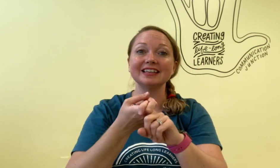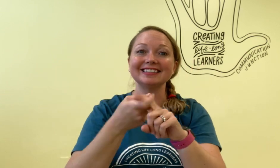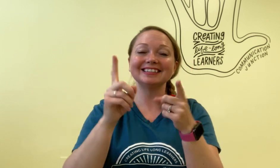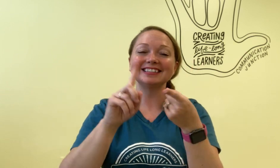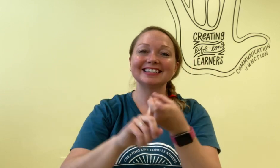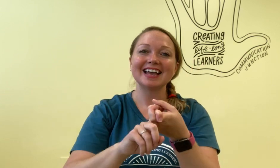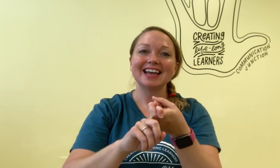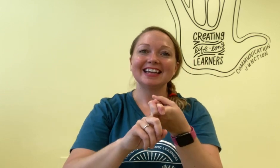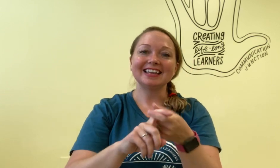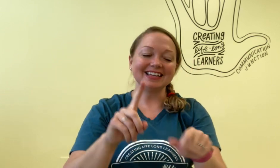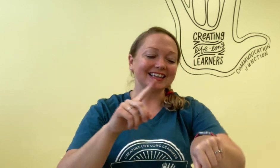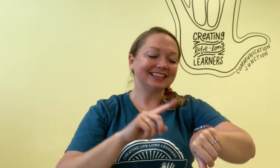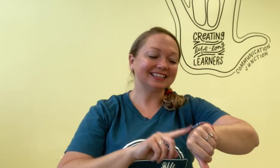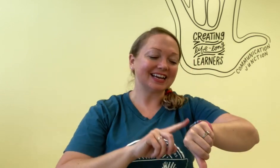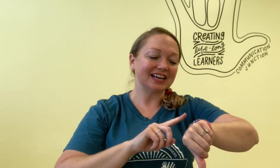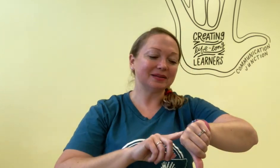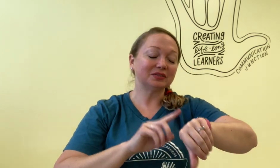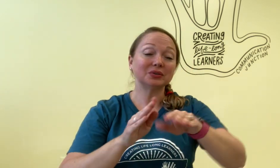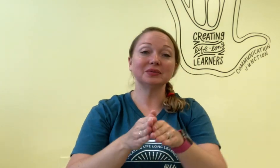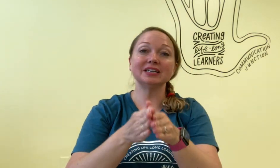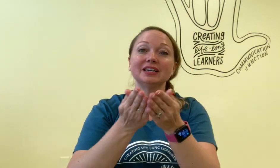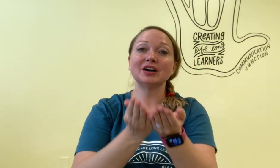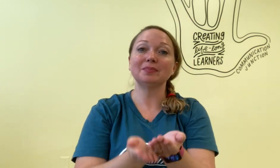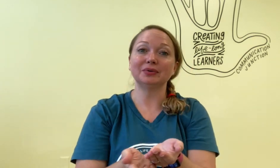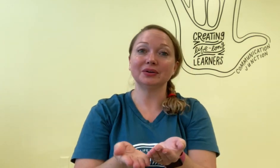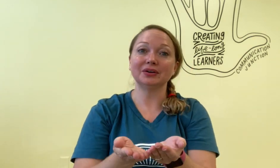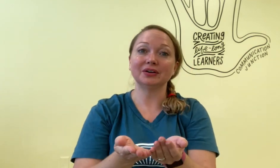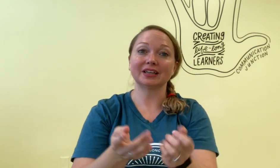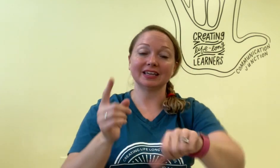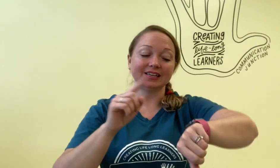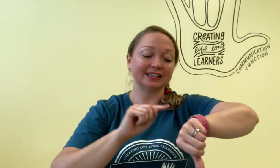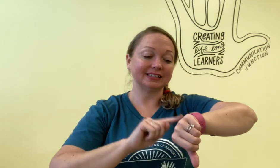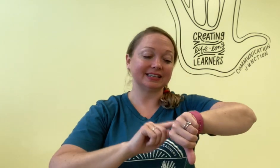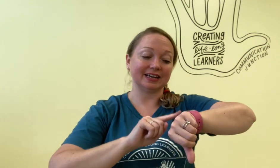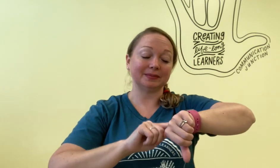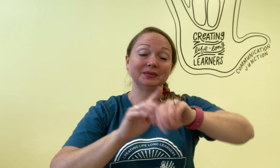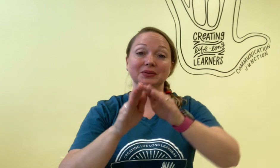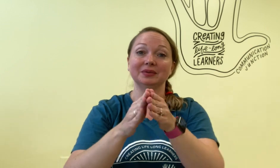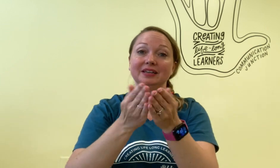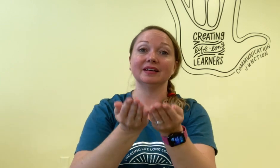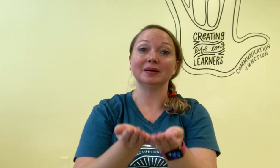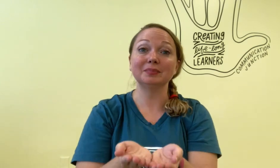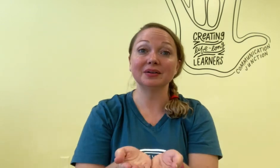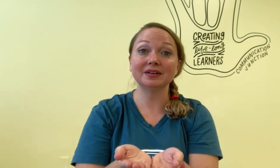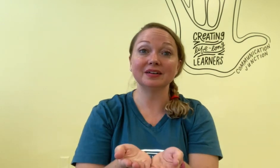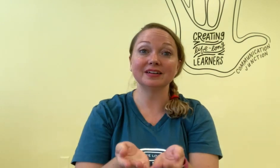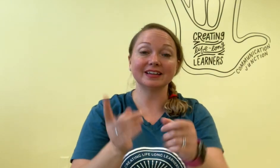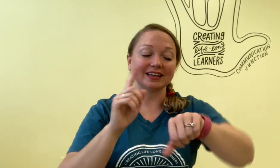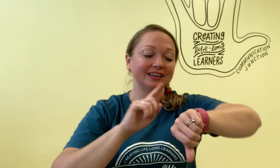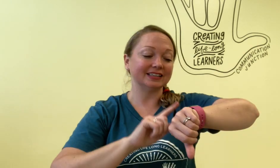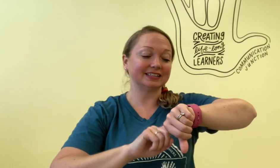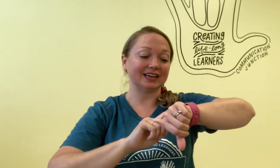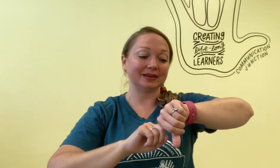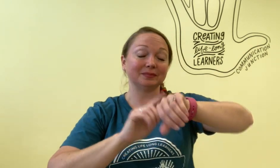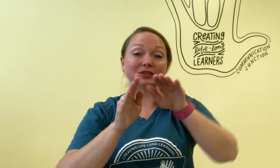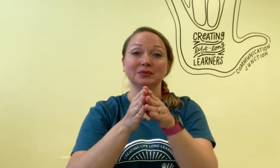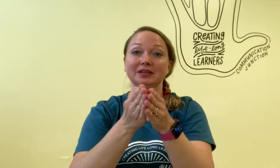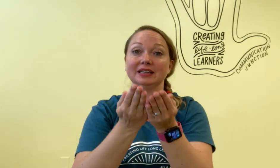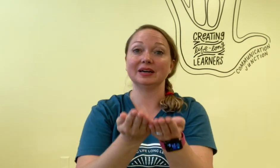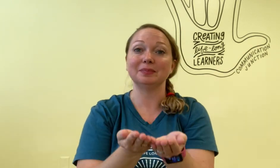friends. It is time to read a book. It is time to read a book. It is time to read a book